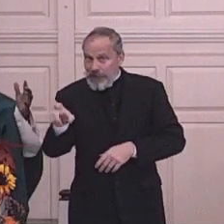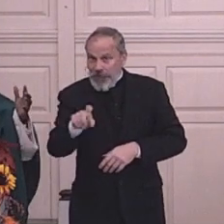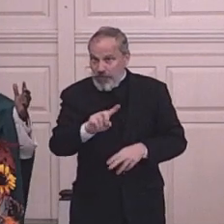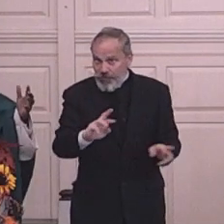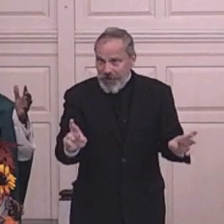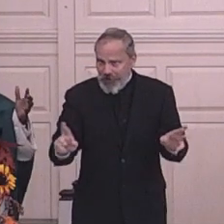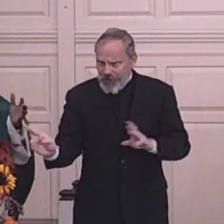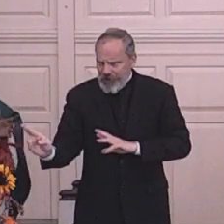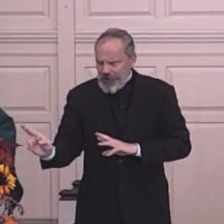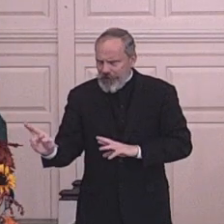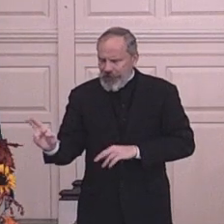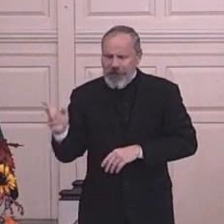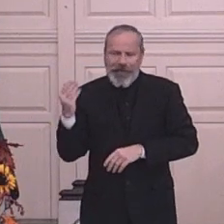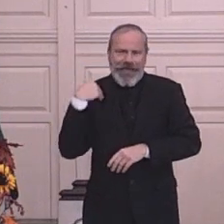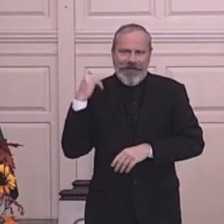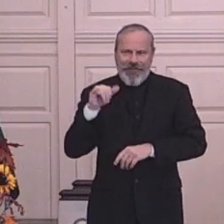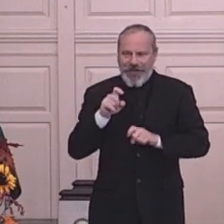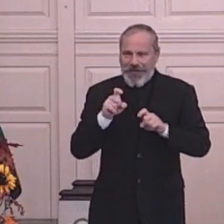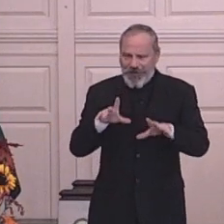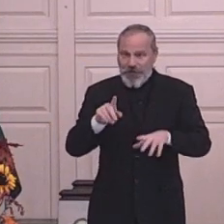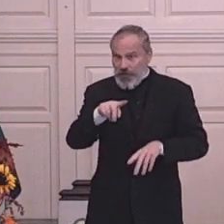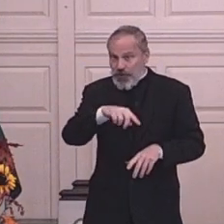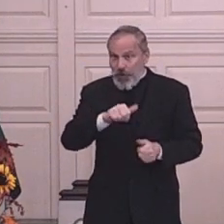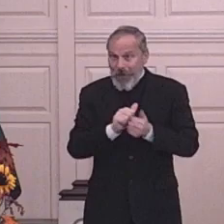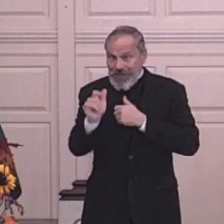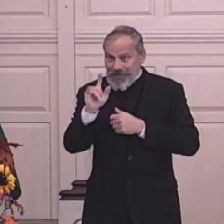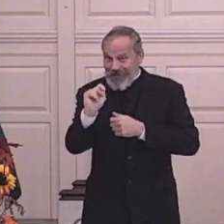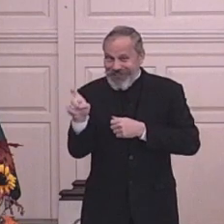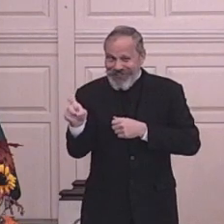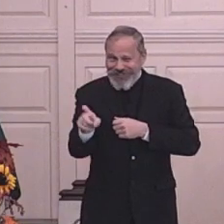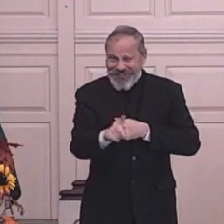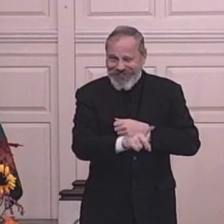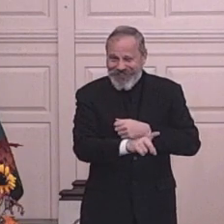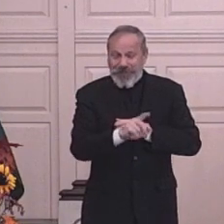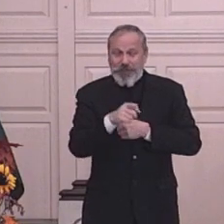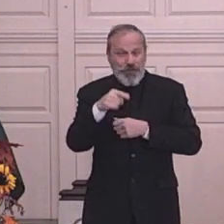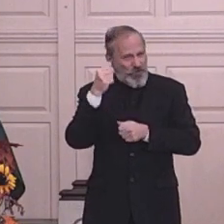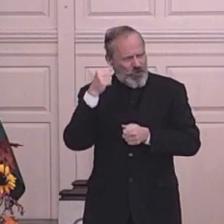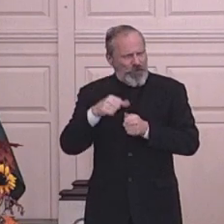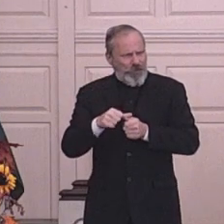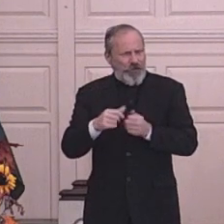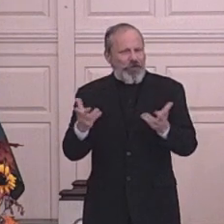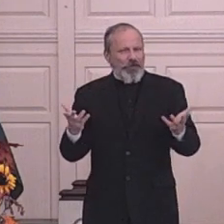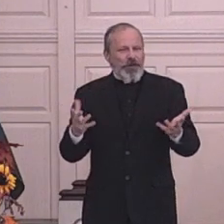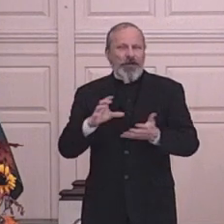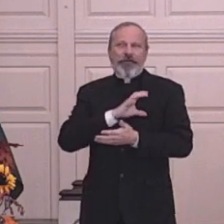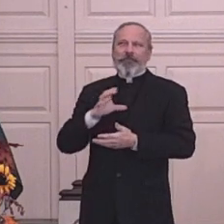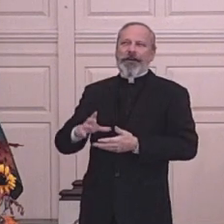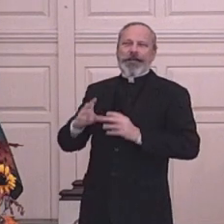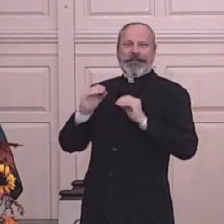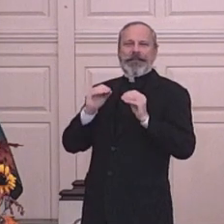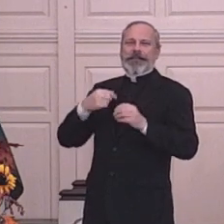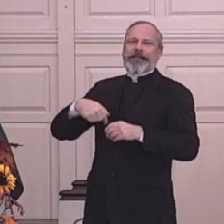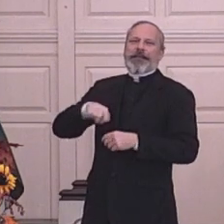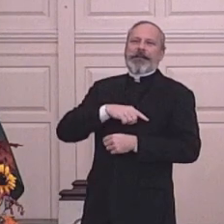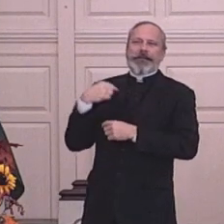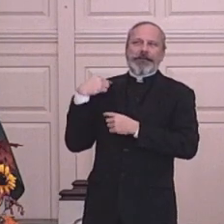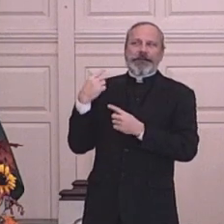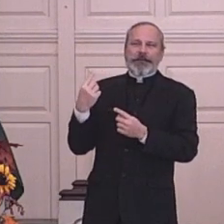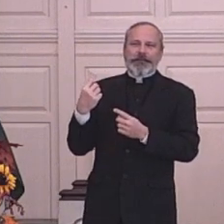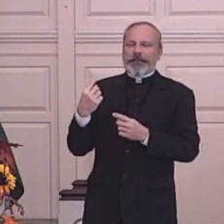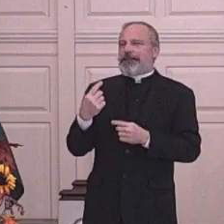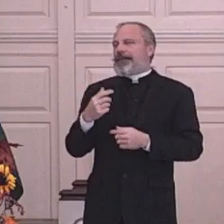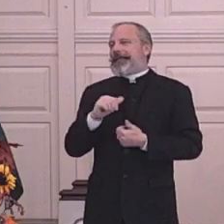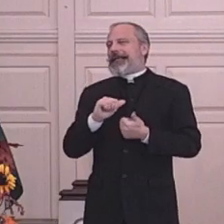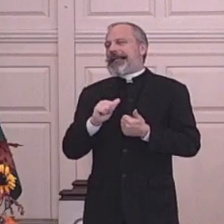ready to engage that exam? Would you pass it? What do you remember of what Christ has been teaching us?